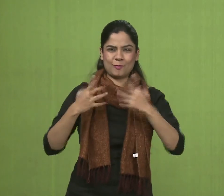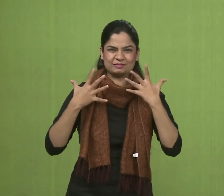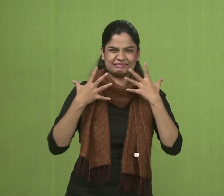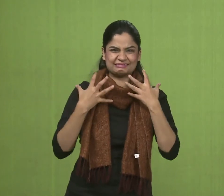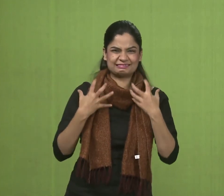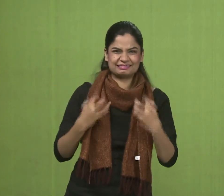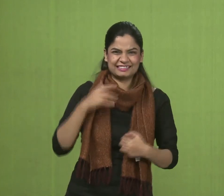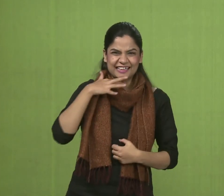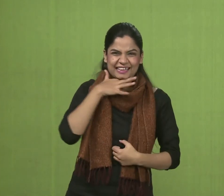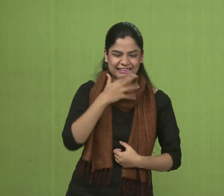clothes.